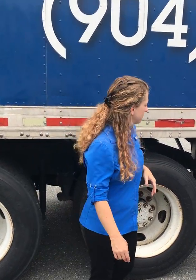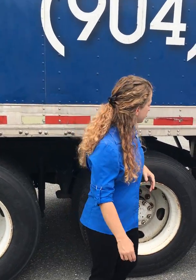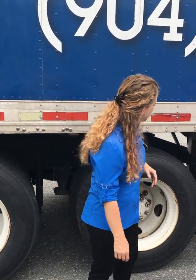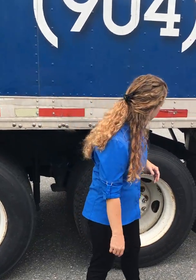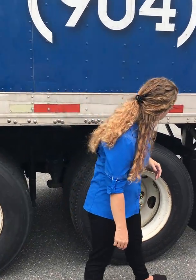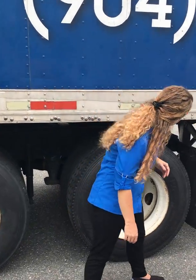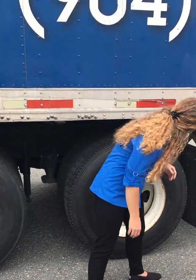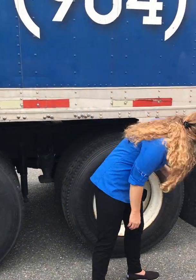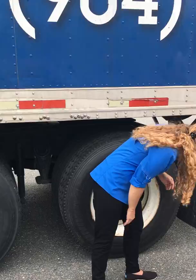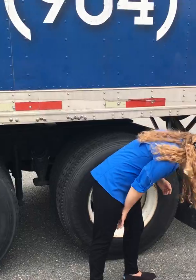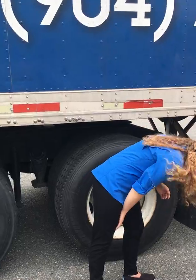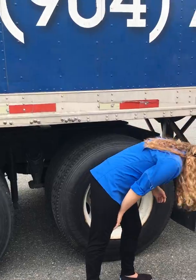I come back,